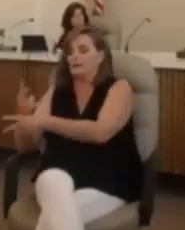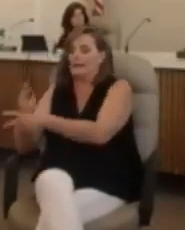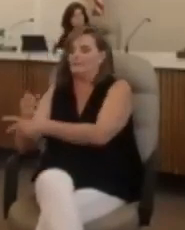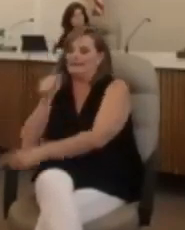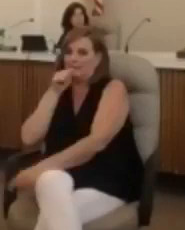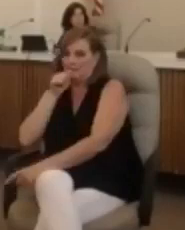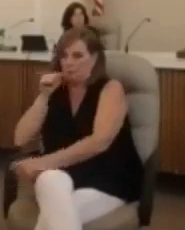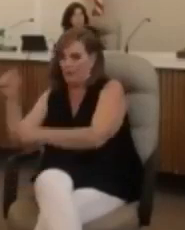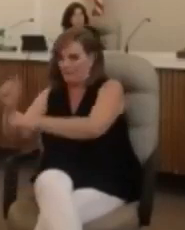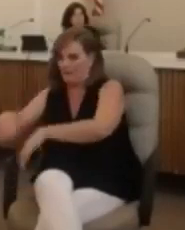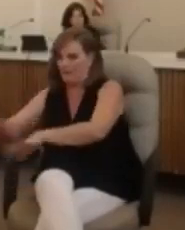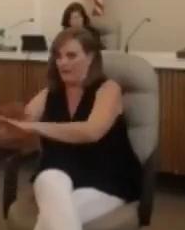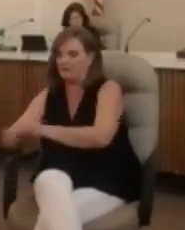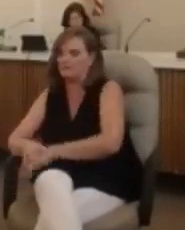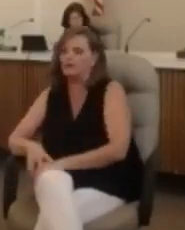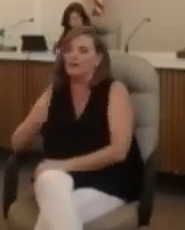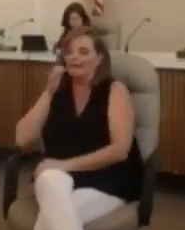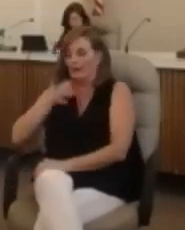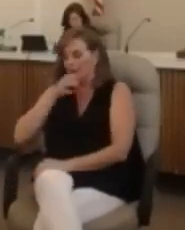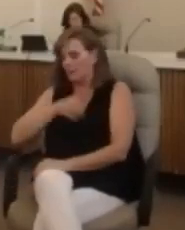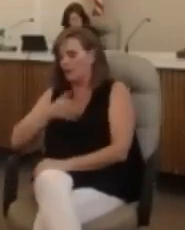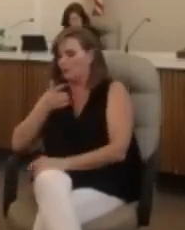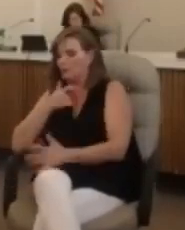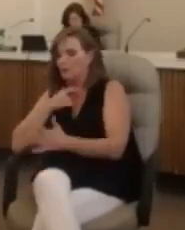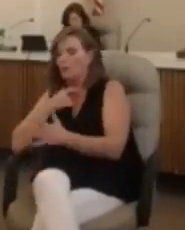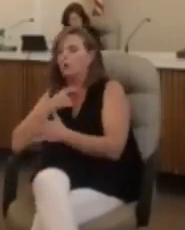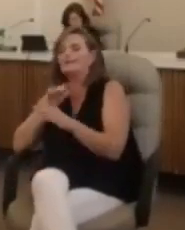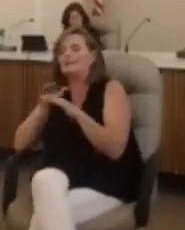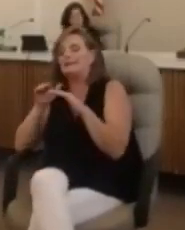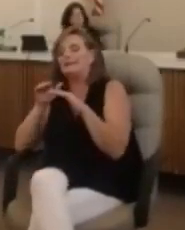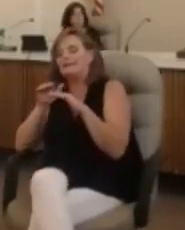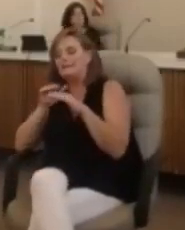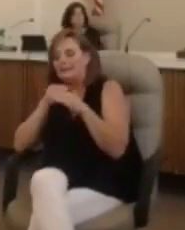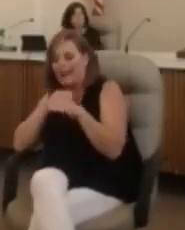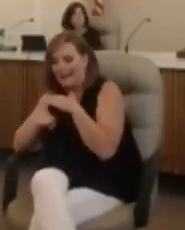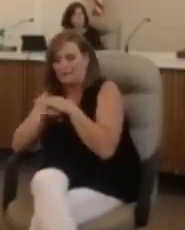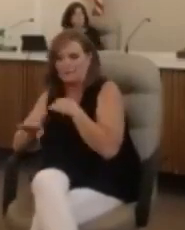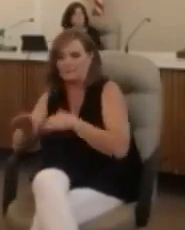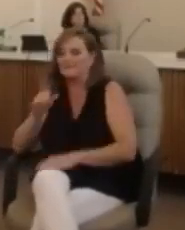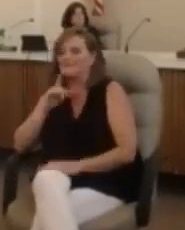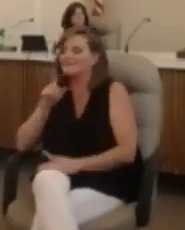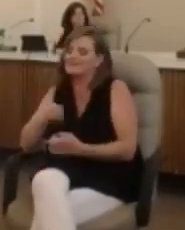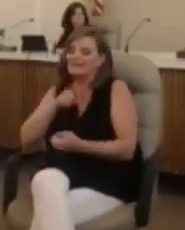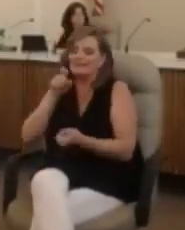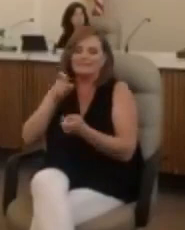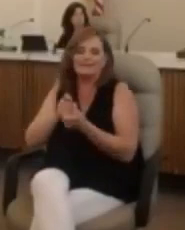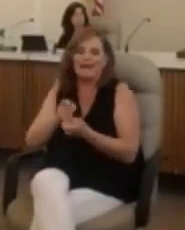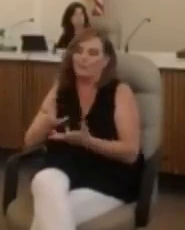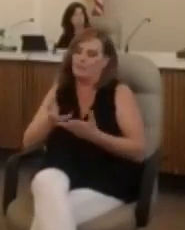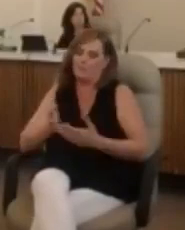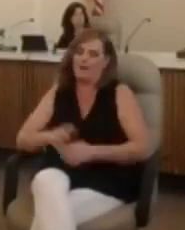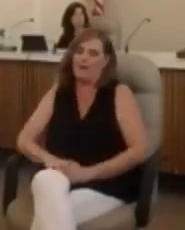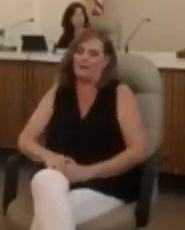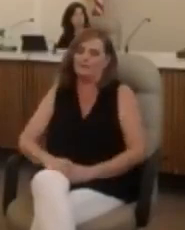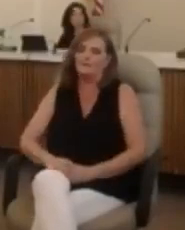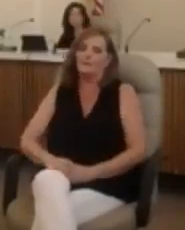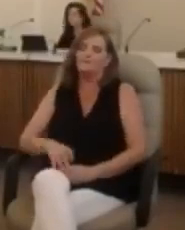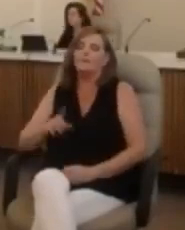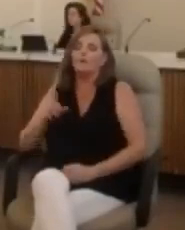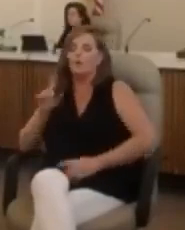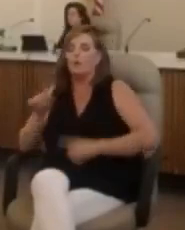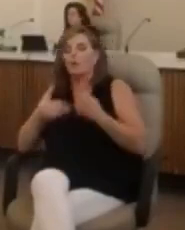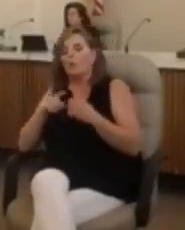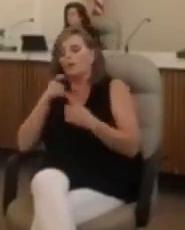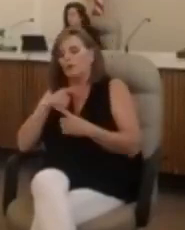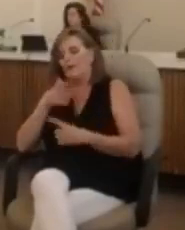with a agricultural conservation easement on it. This is precisely what we called for in the